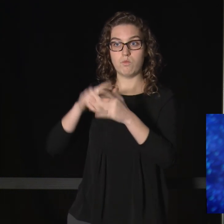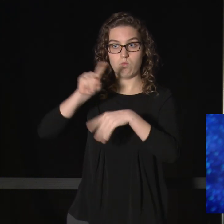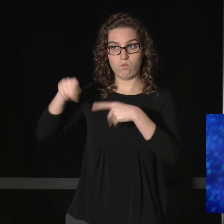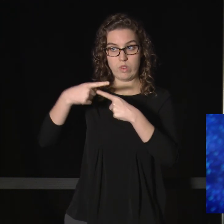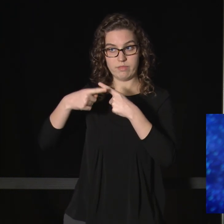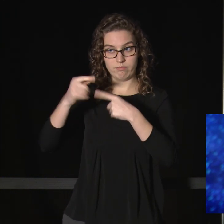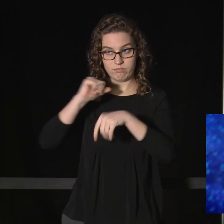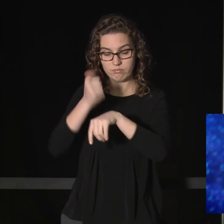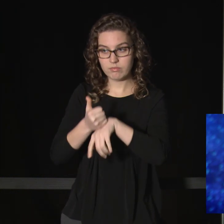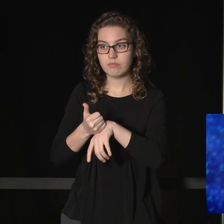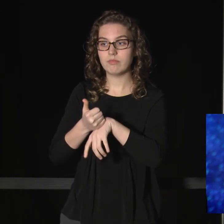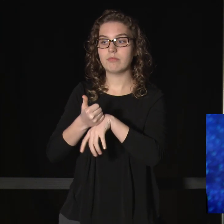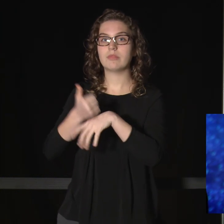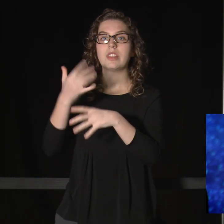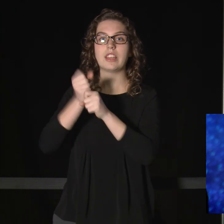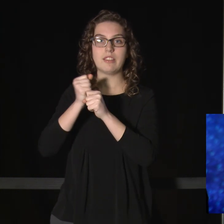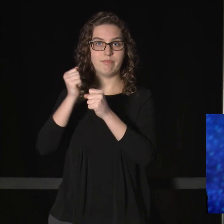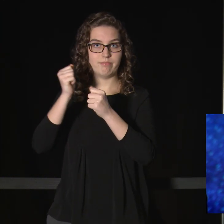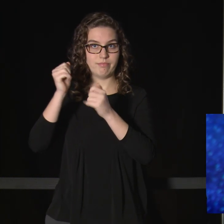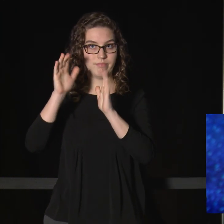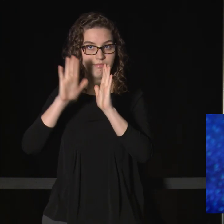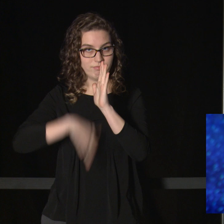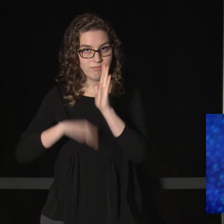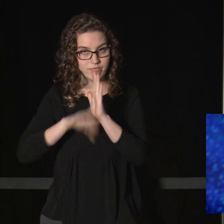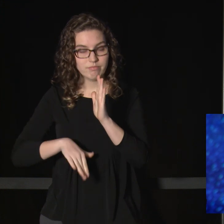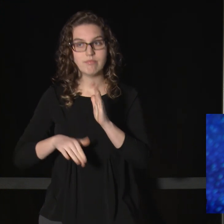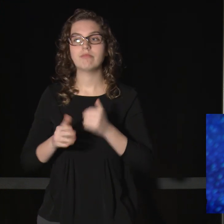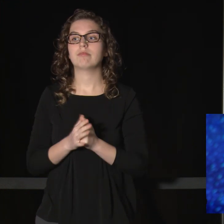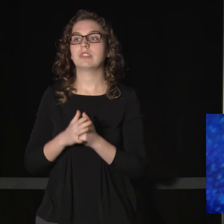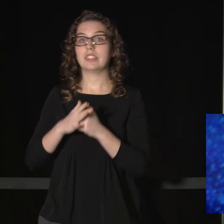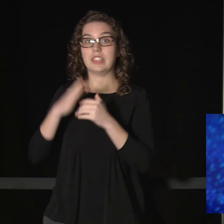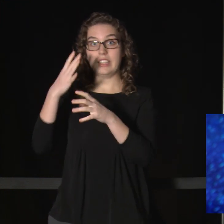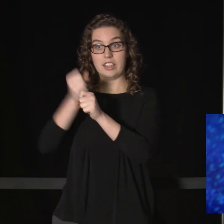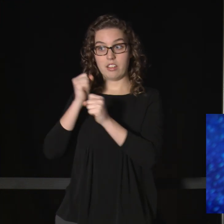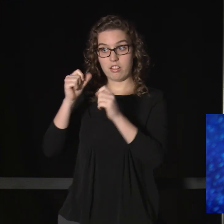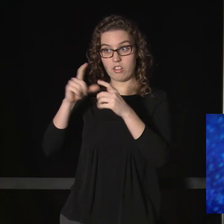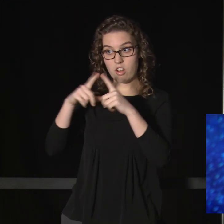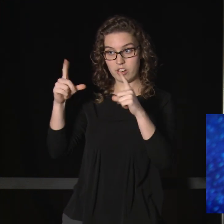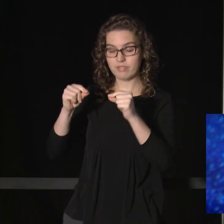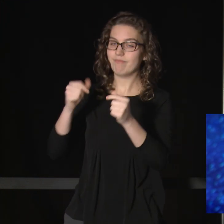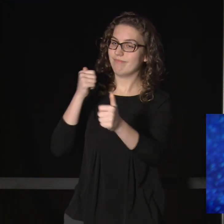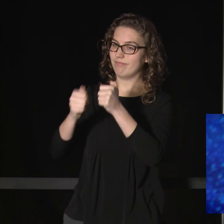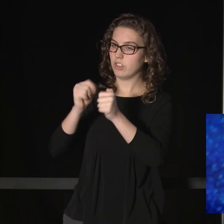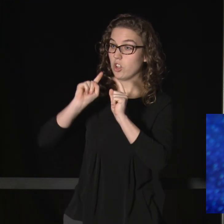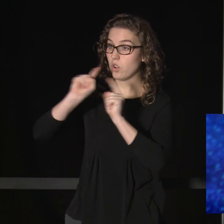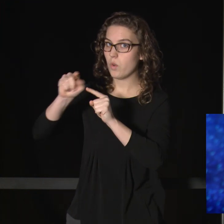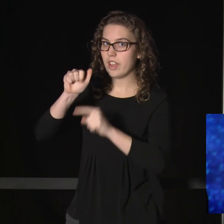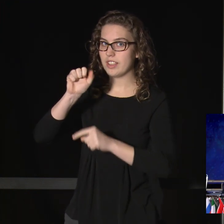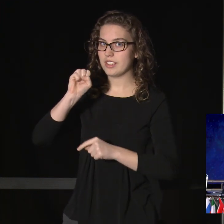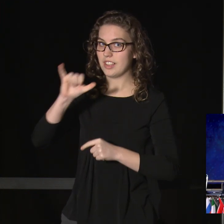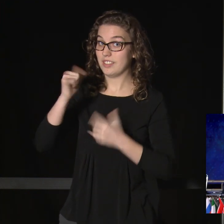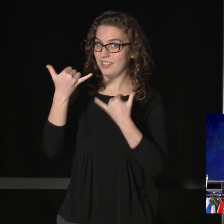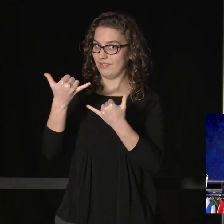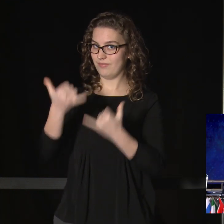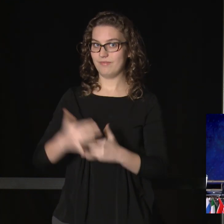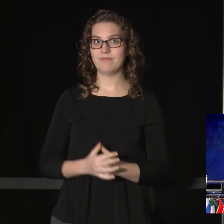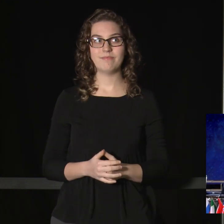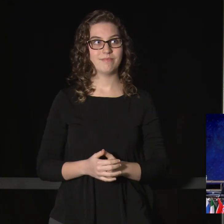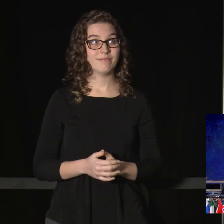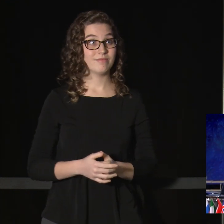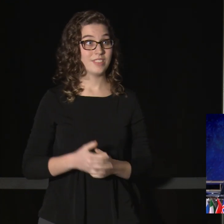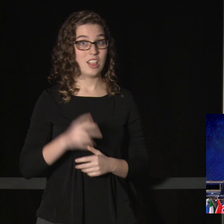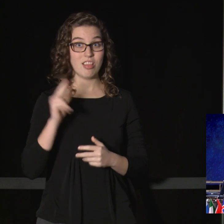don't miss this. Make sure you get a card and text GOASI to that number today. All right, look at your neighbor and say,